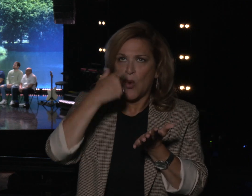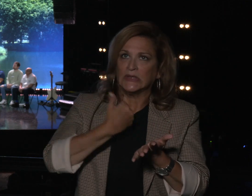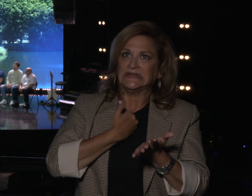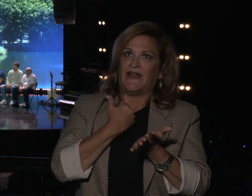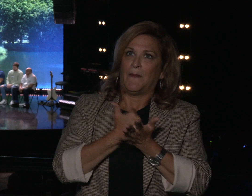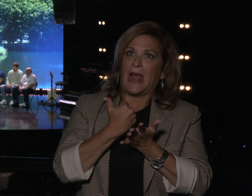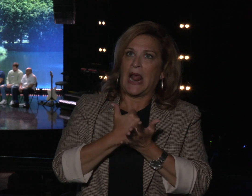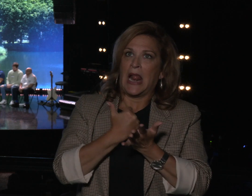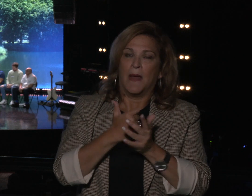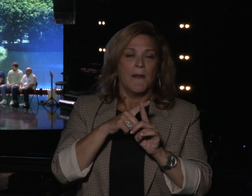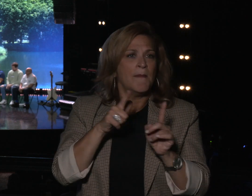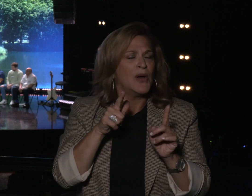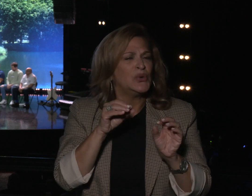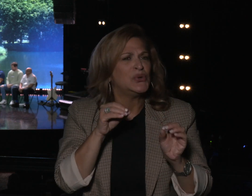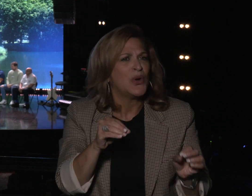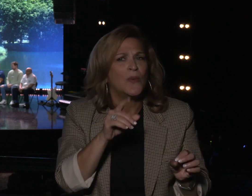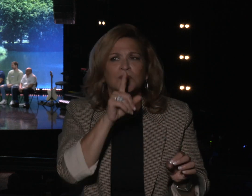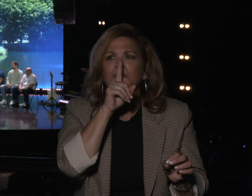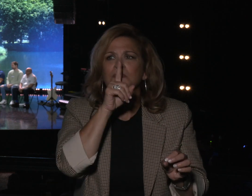It's because we love power.